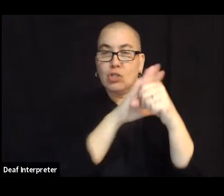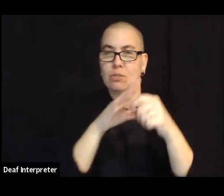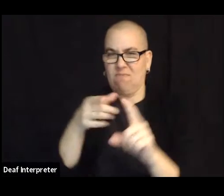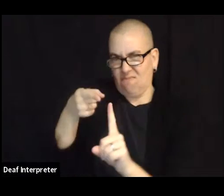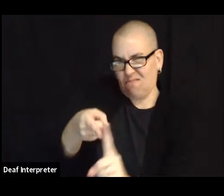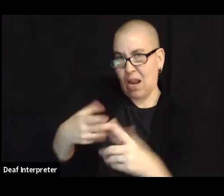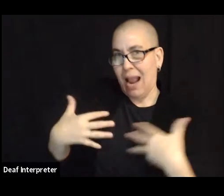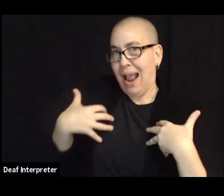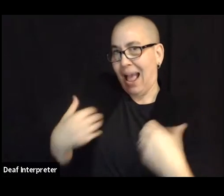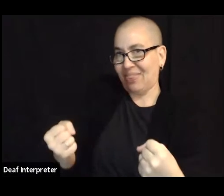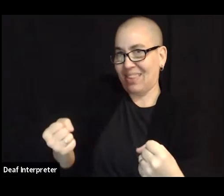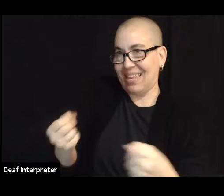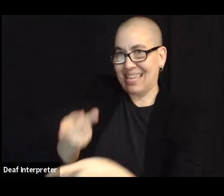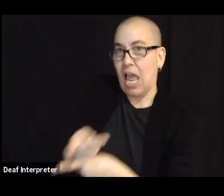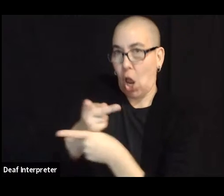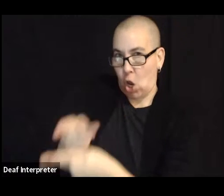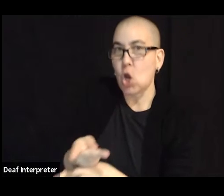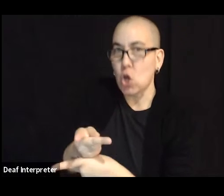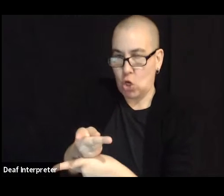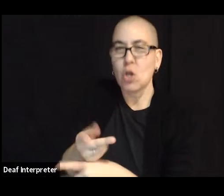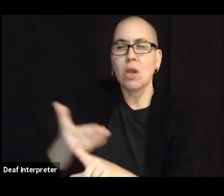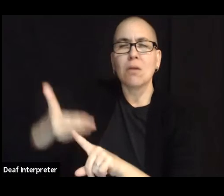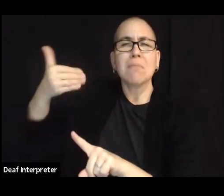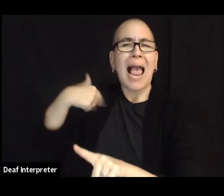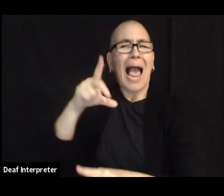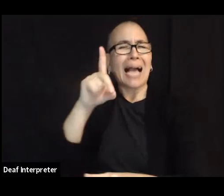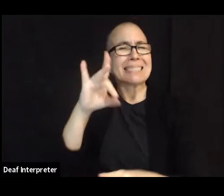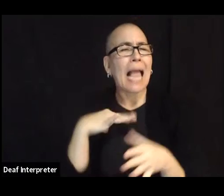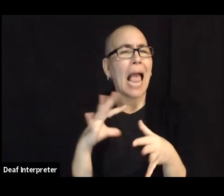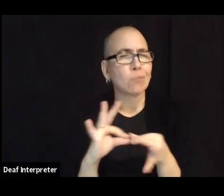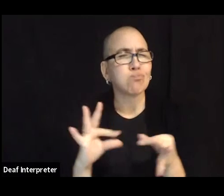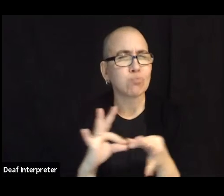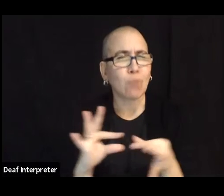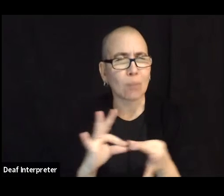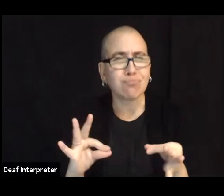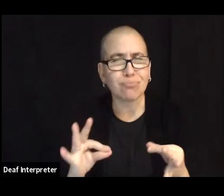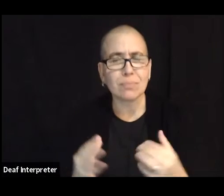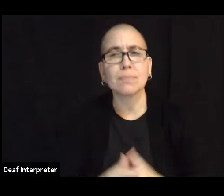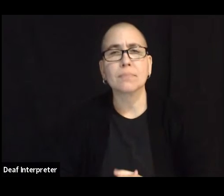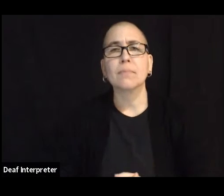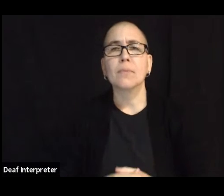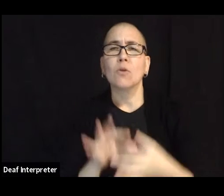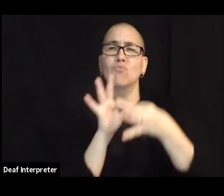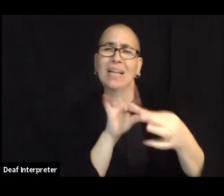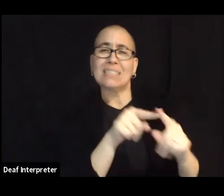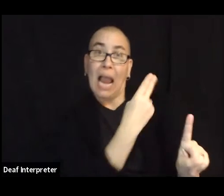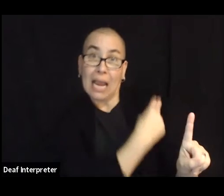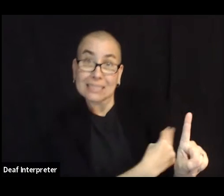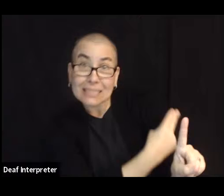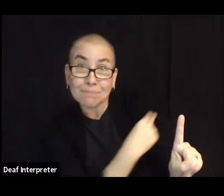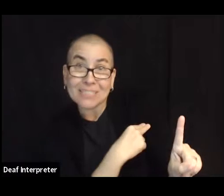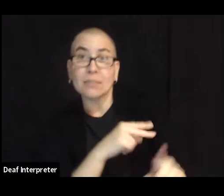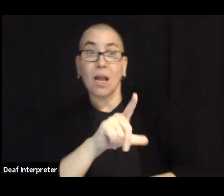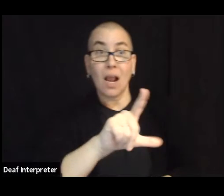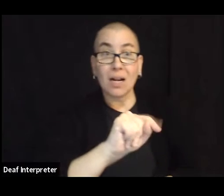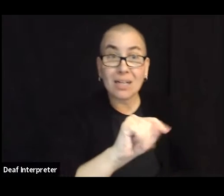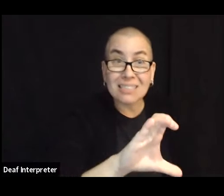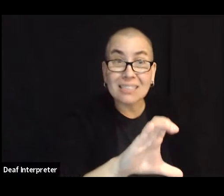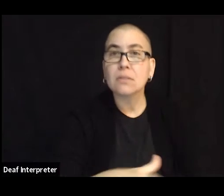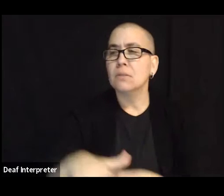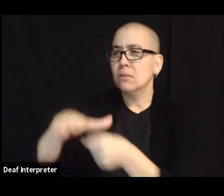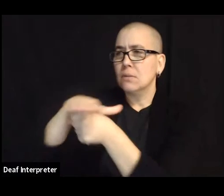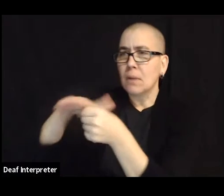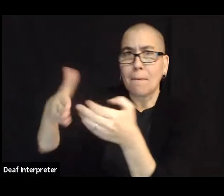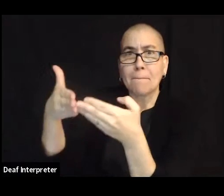that's been working with the hospitals and long-term care and local public health in their regions to estimate the size